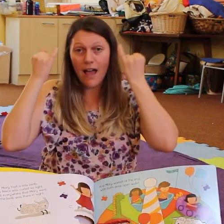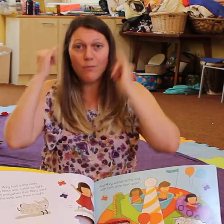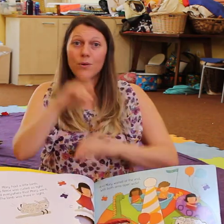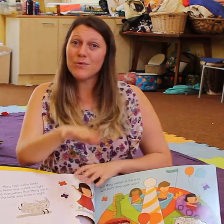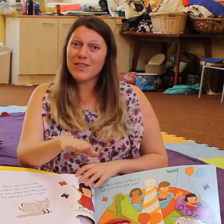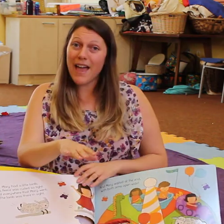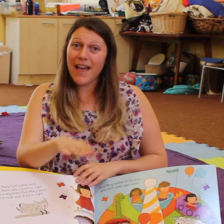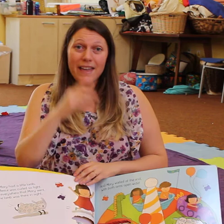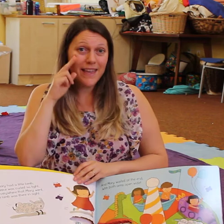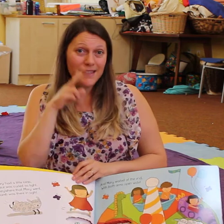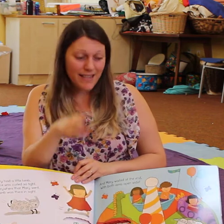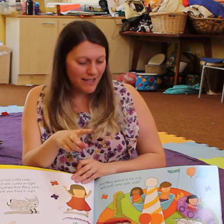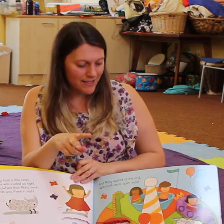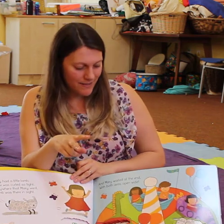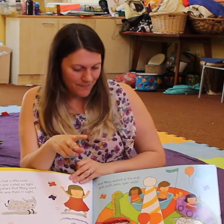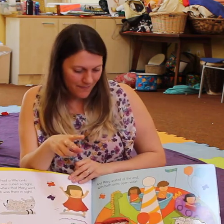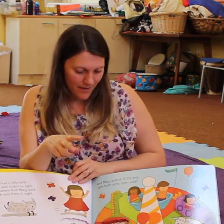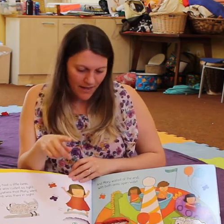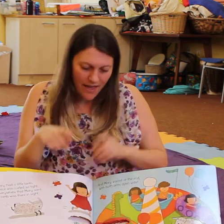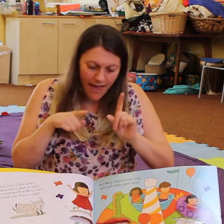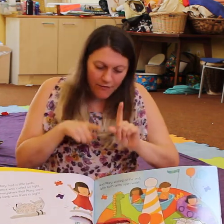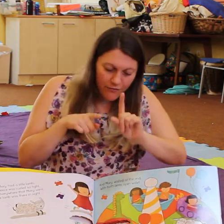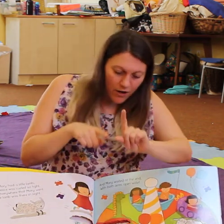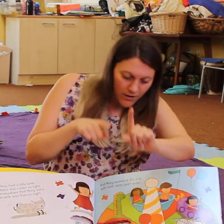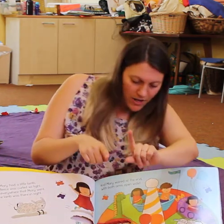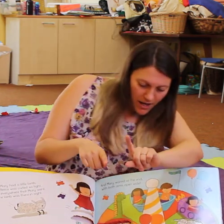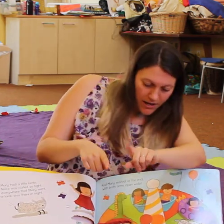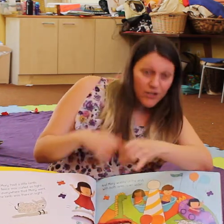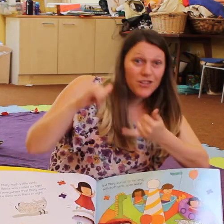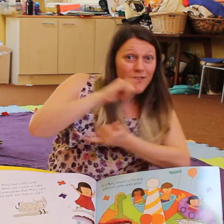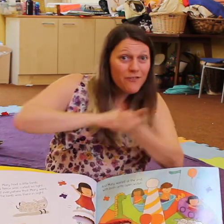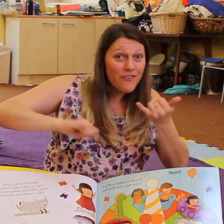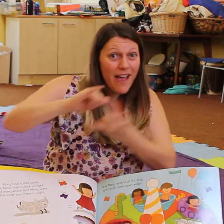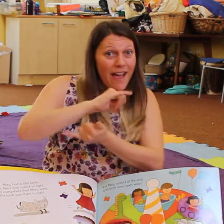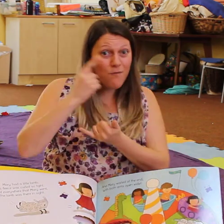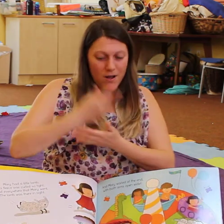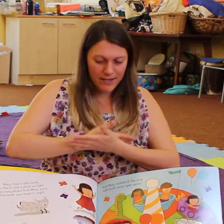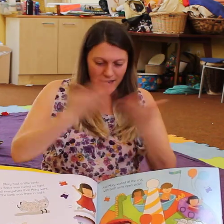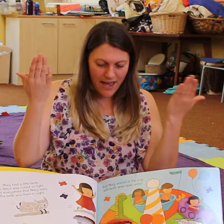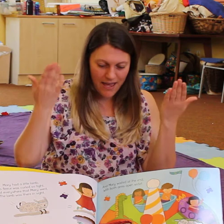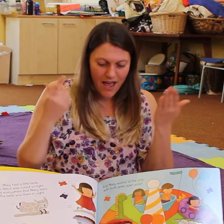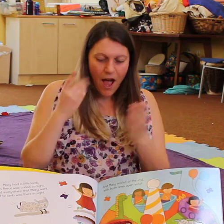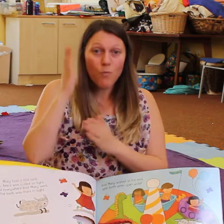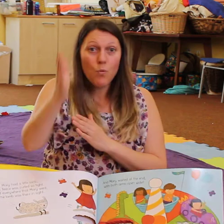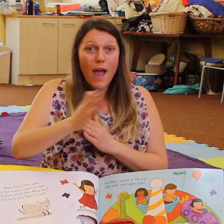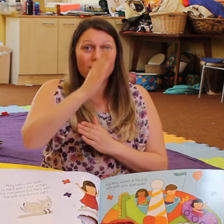lamb was there in sight. It followed her to the fair one day and went